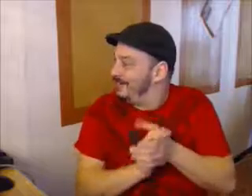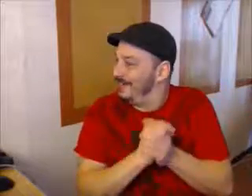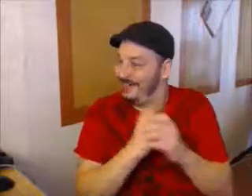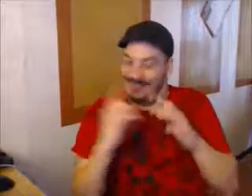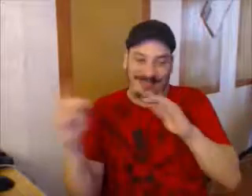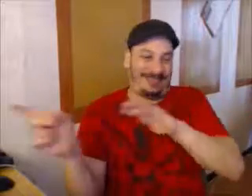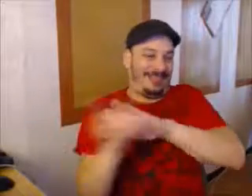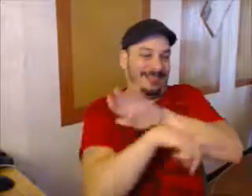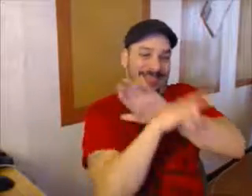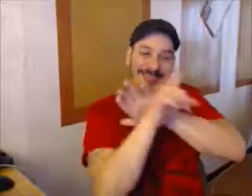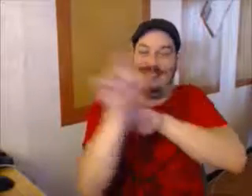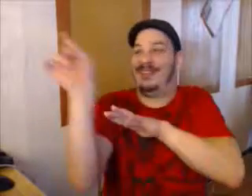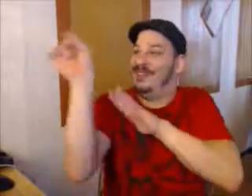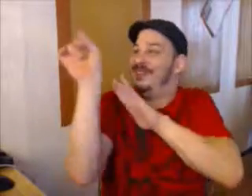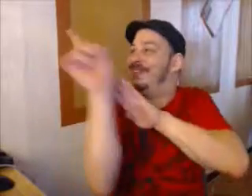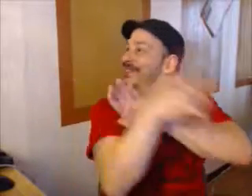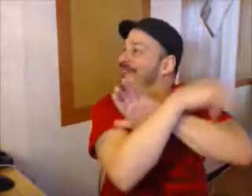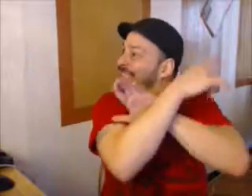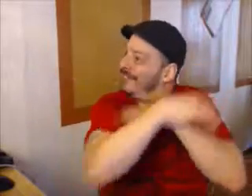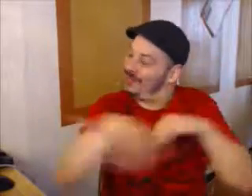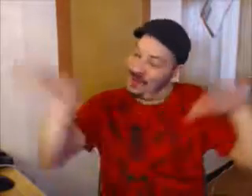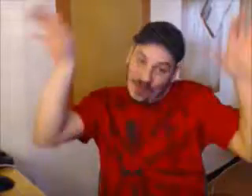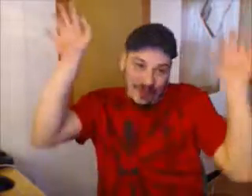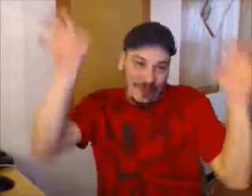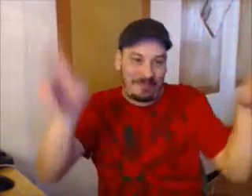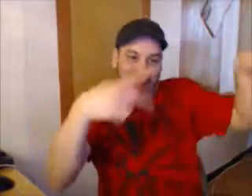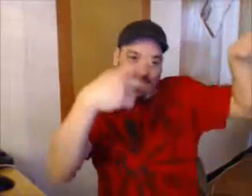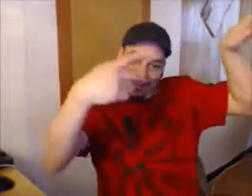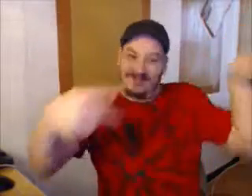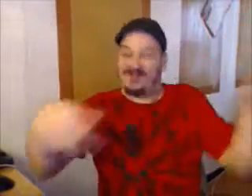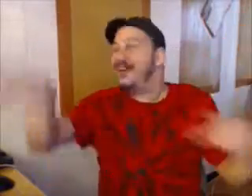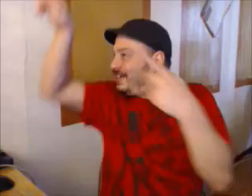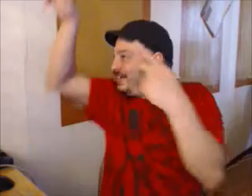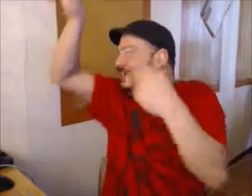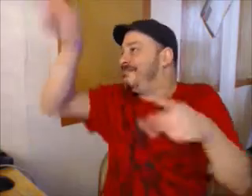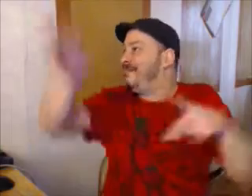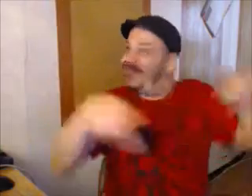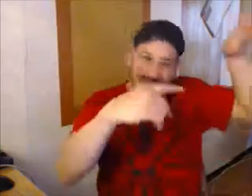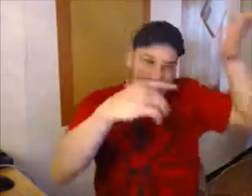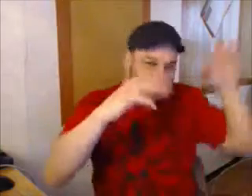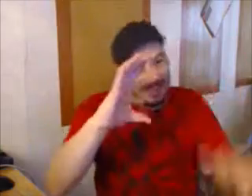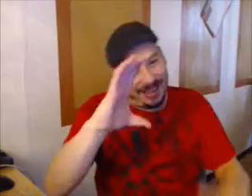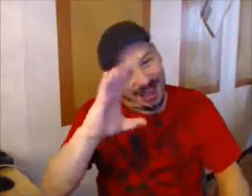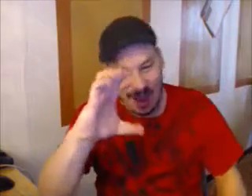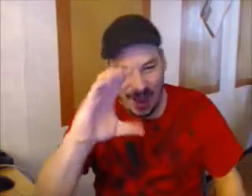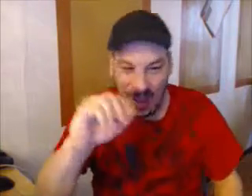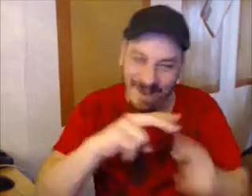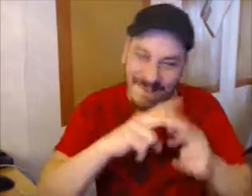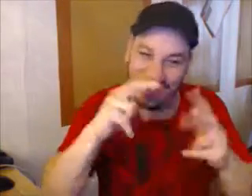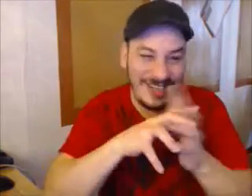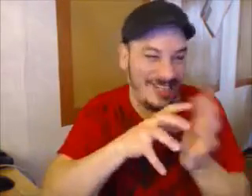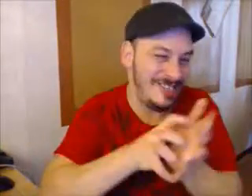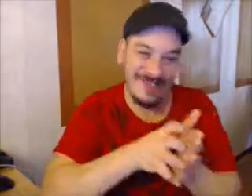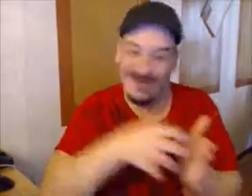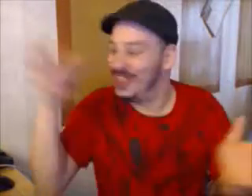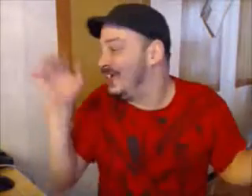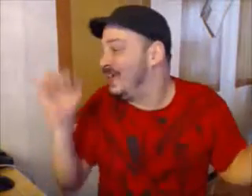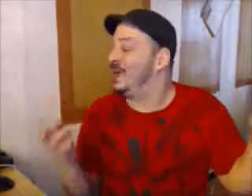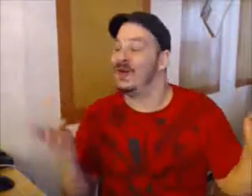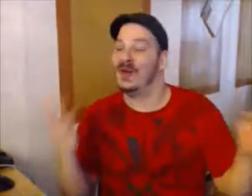important programs like Medicare and Medicaid. Congressman, let me go ahead. Senators talk about spending reductions